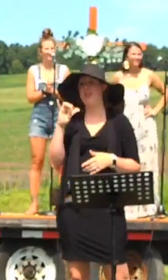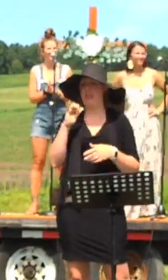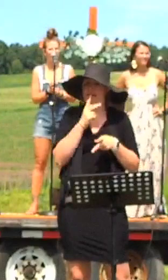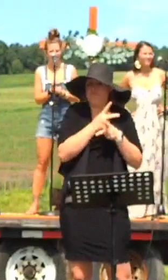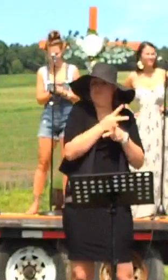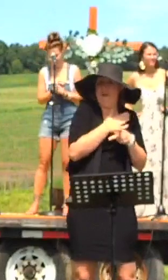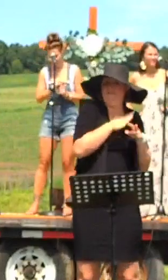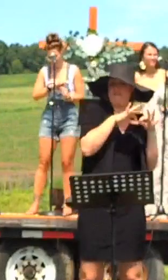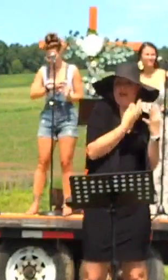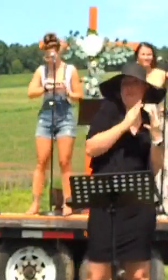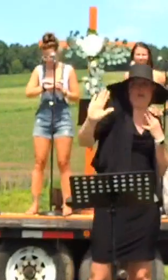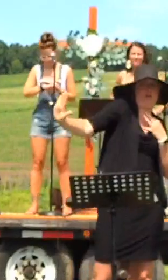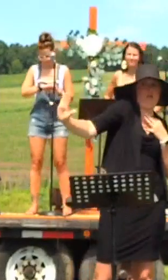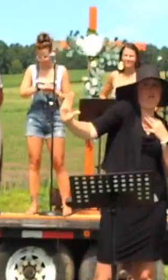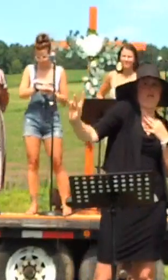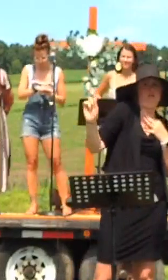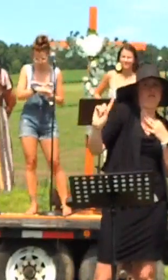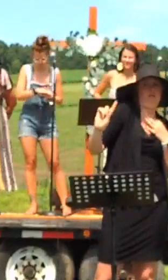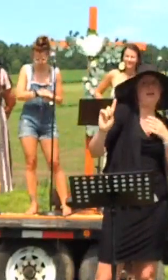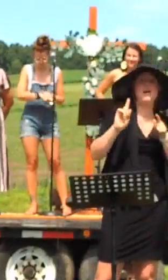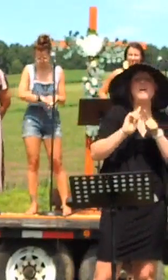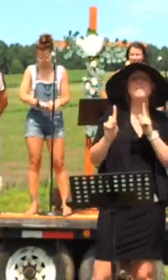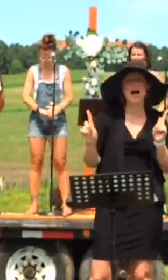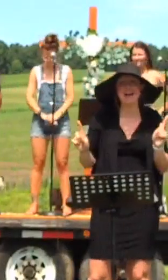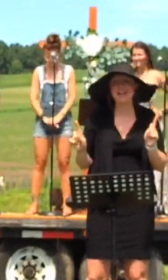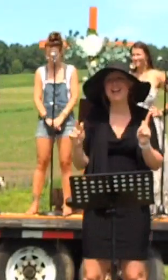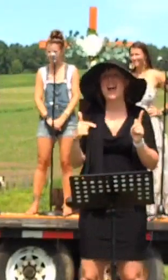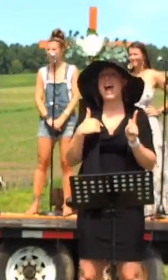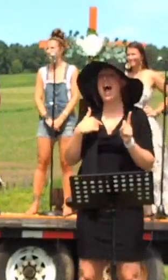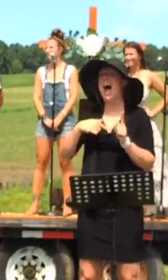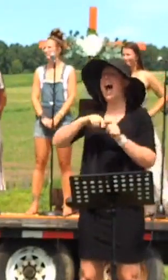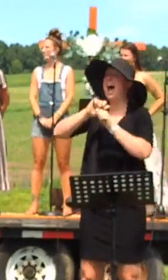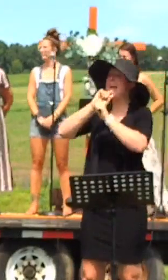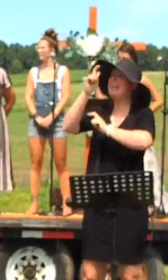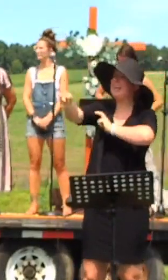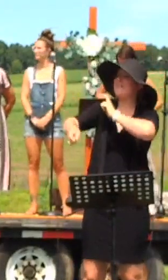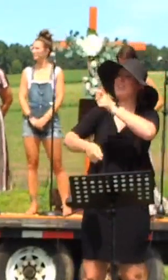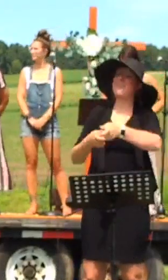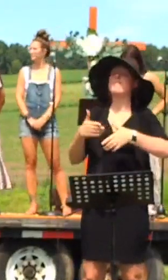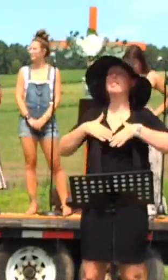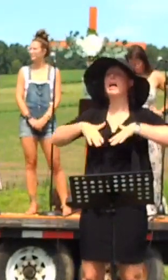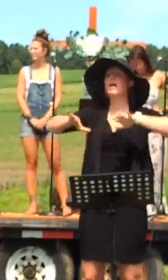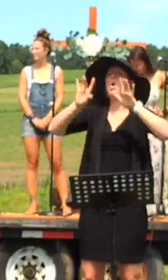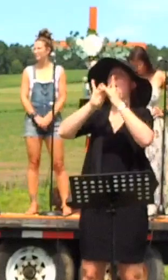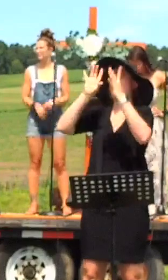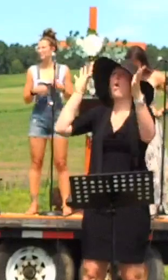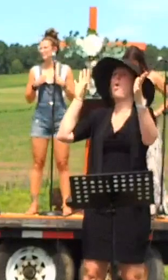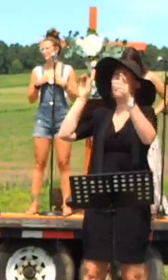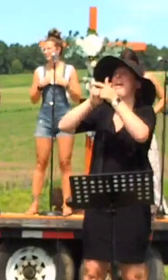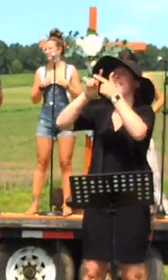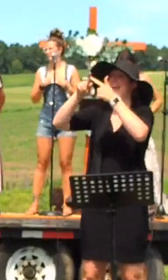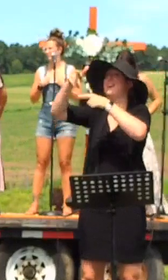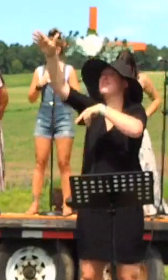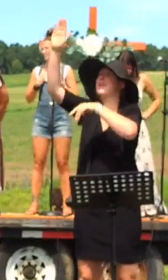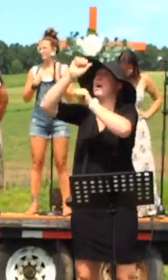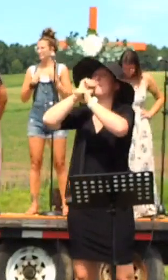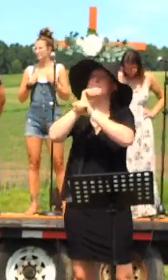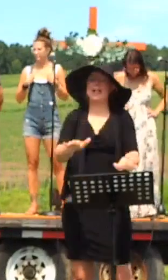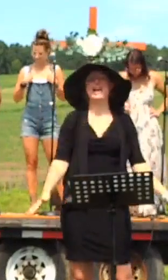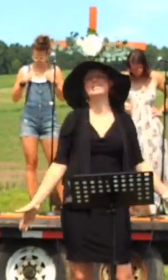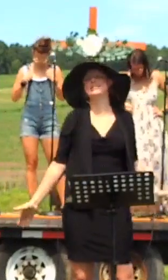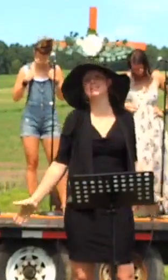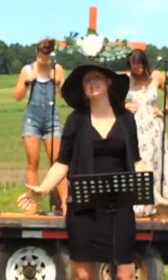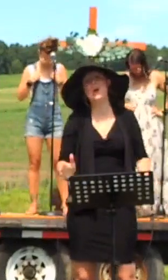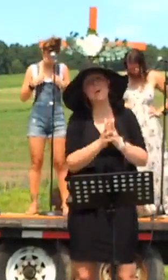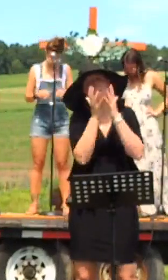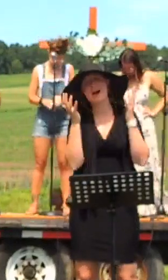But we didn't truly get blessed until I finally was able to surrender to God's best, and then he blessed